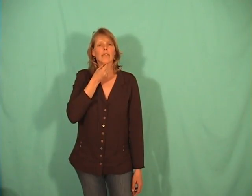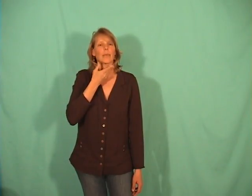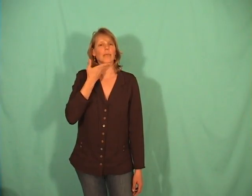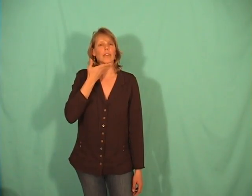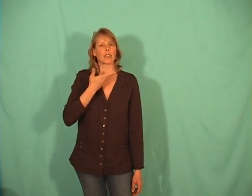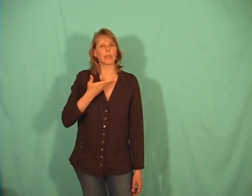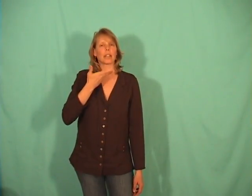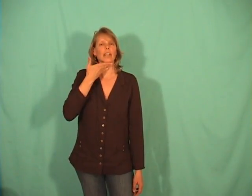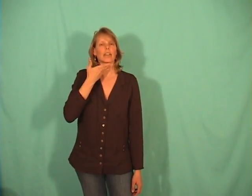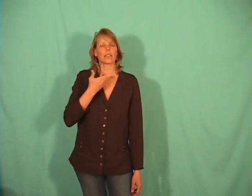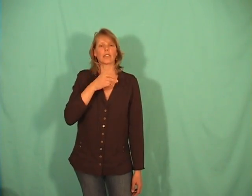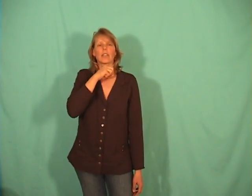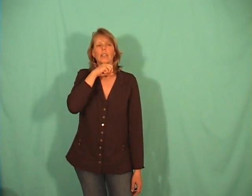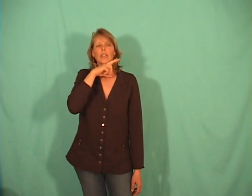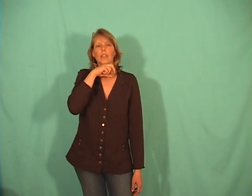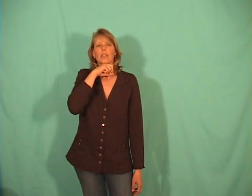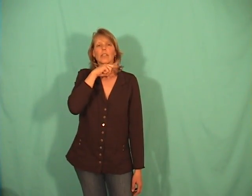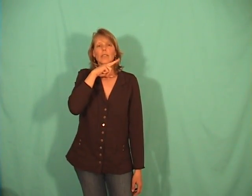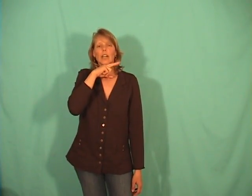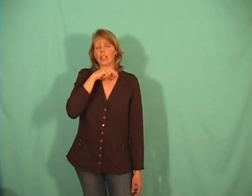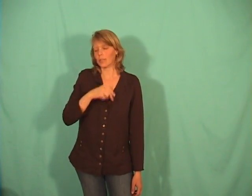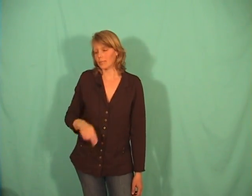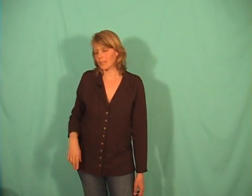throat thing coming down. Frog.